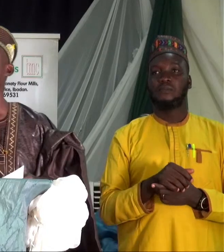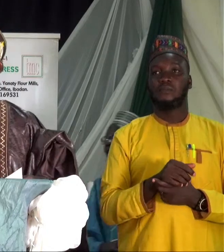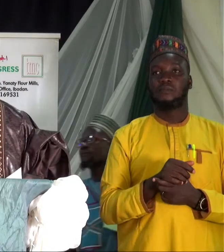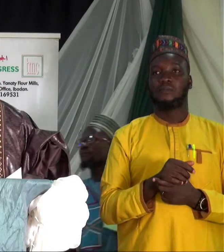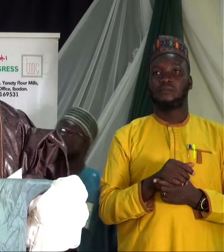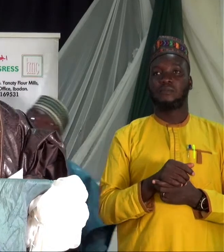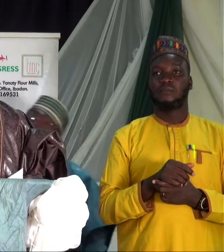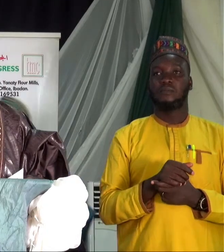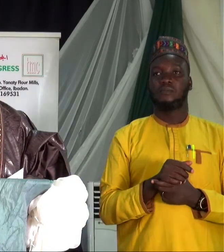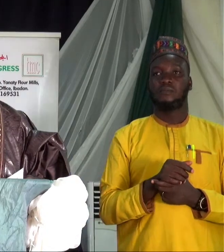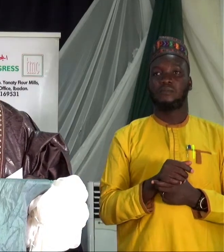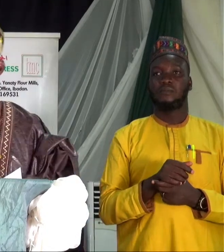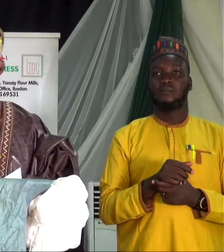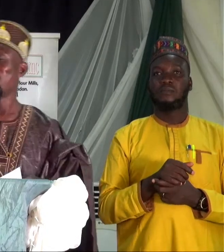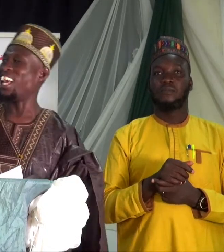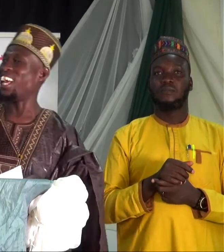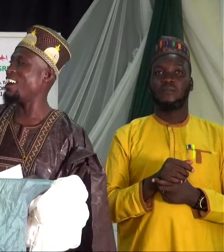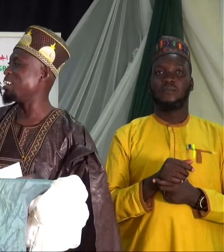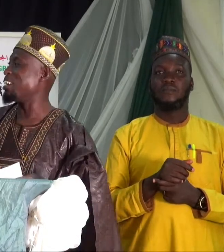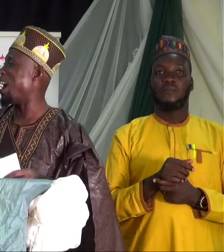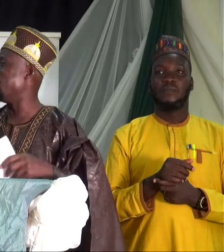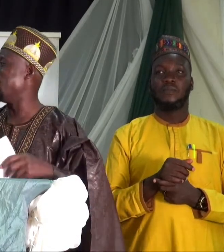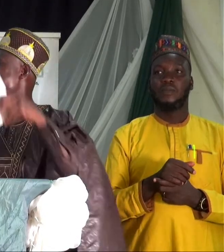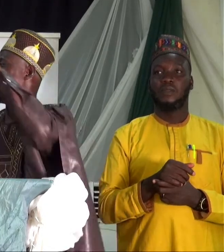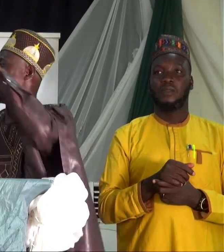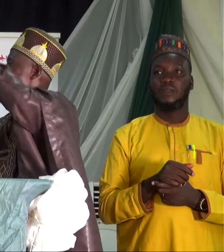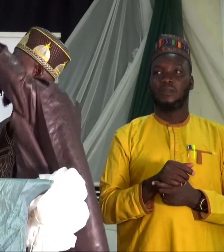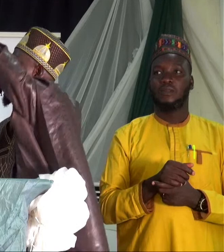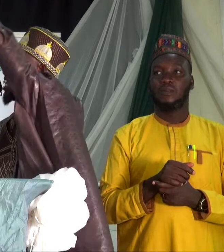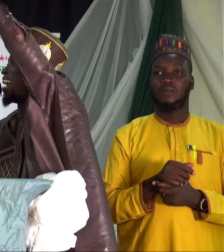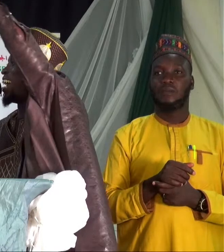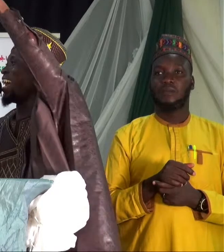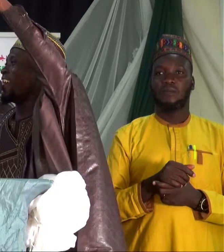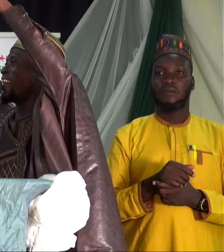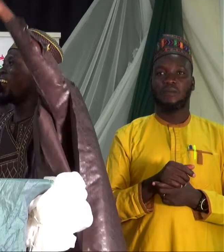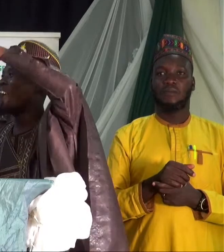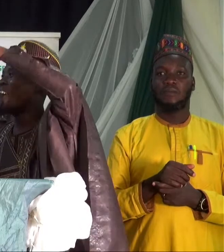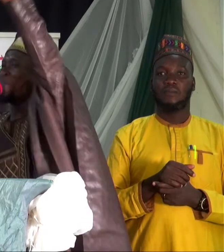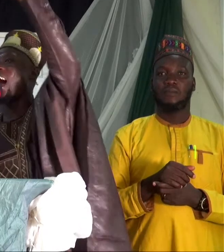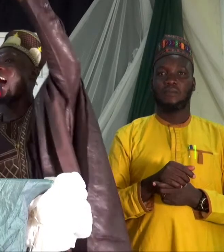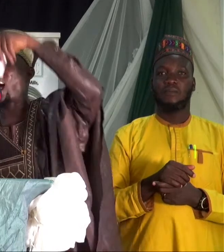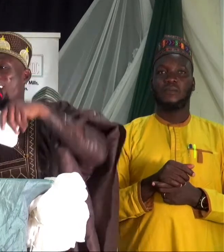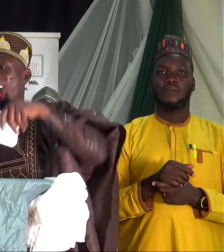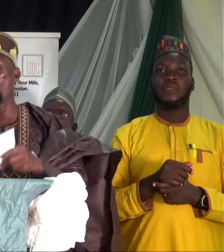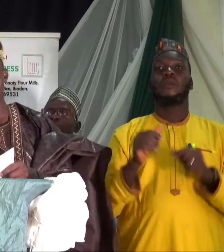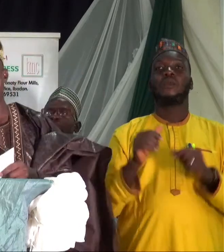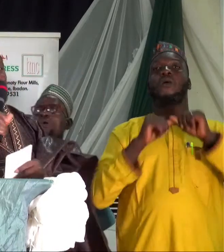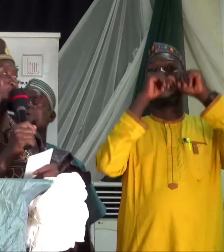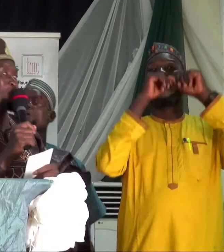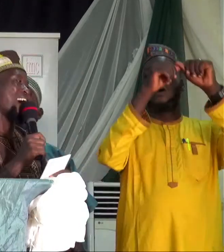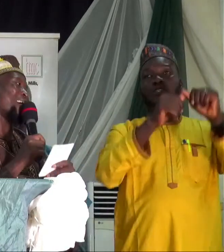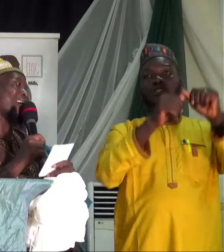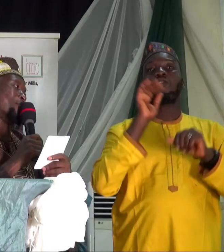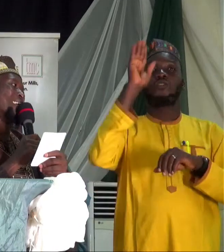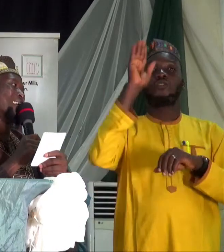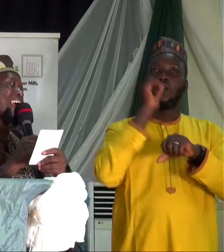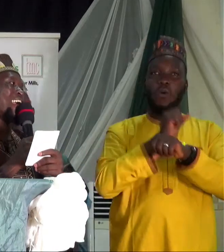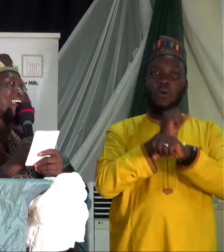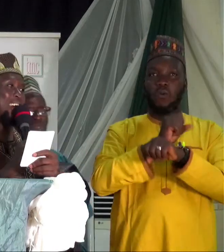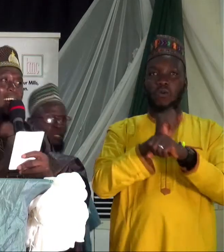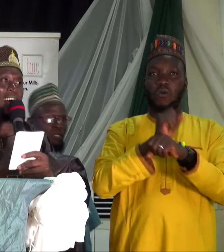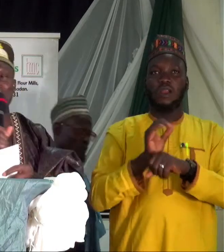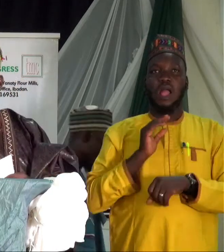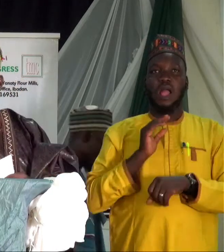si. Eh oni wali, mo ba se re lo wali o. Mo ba se re